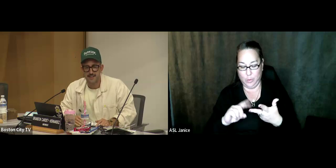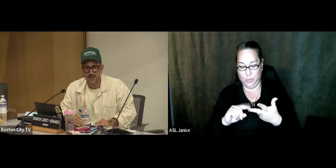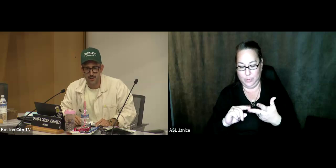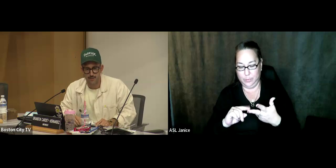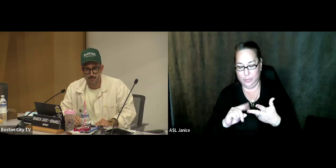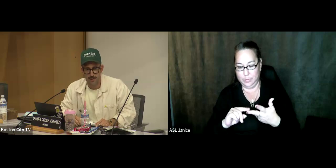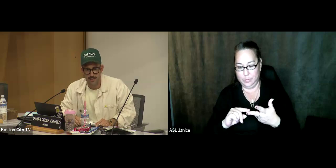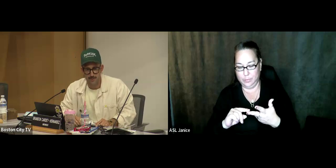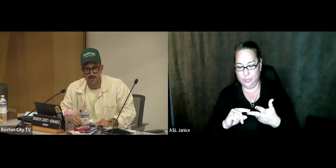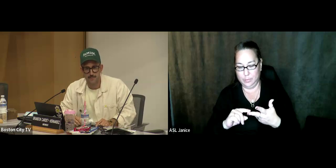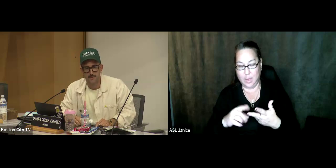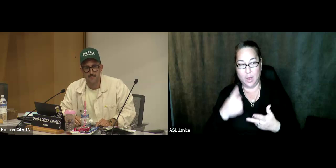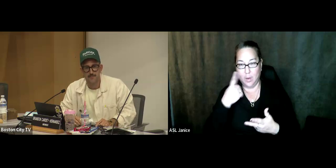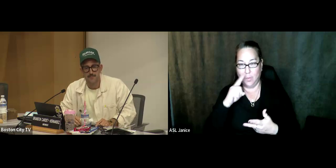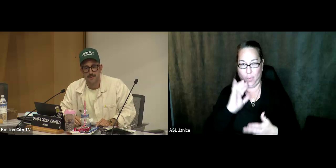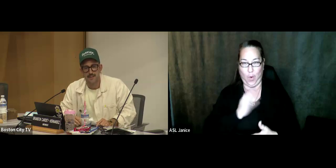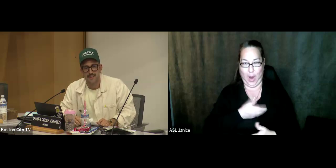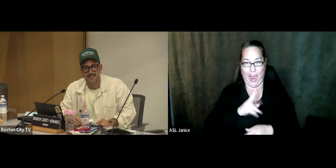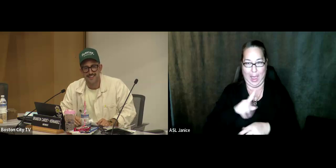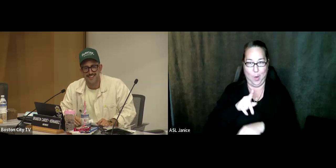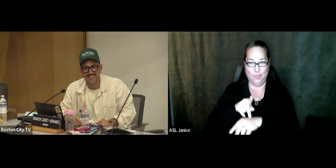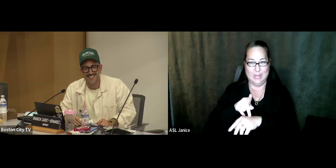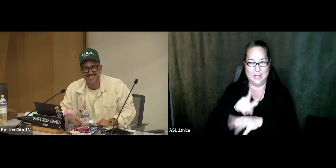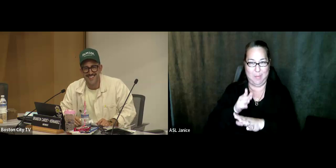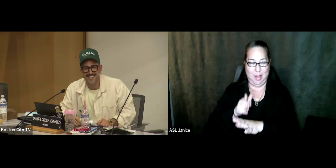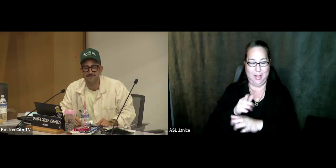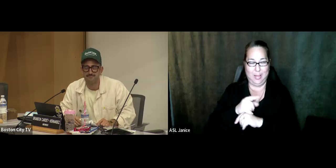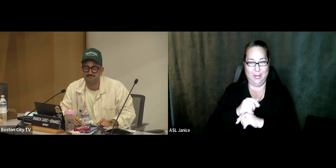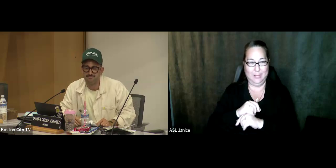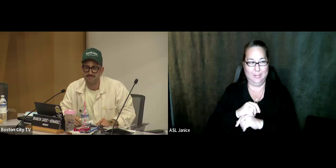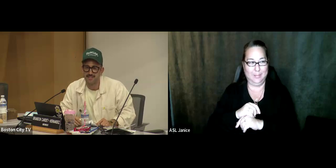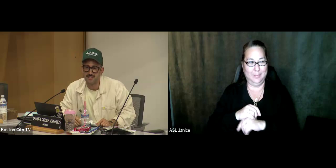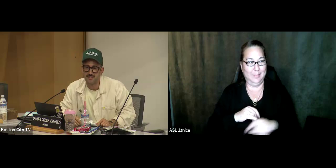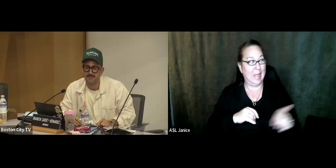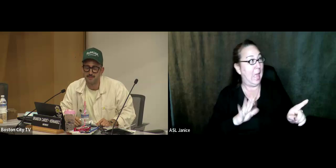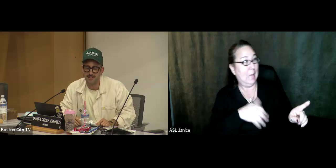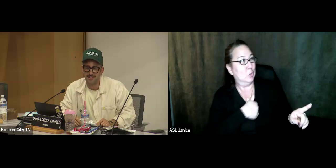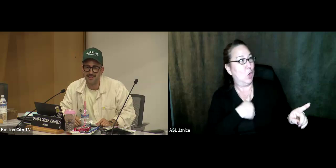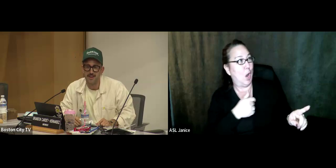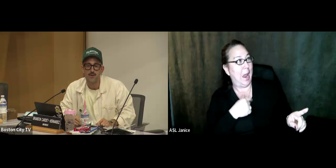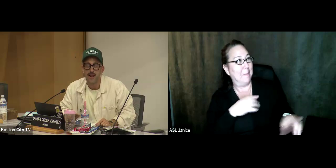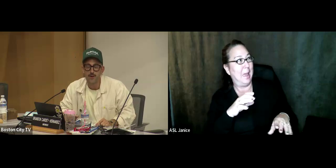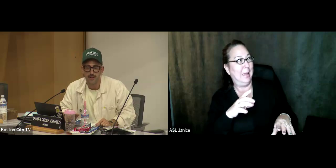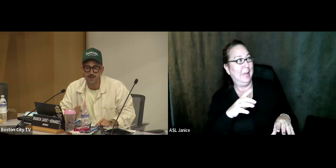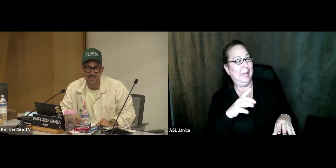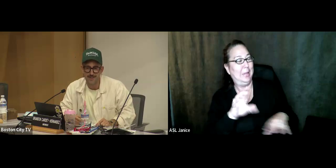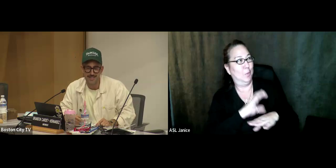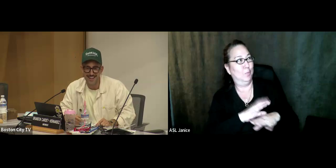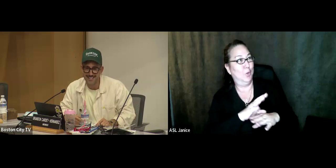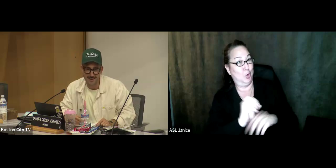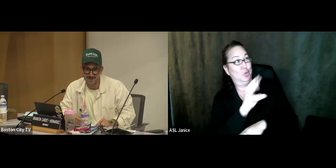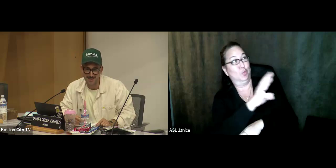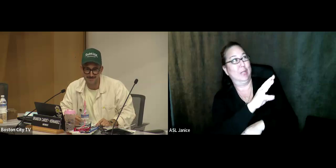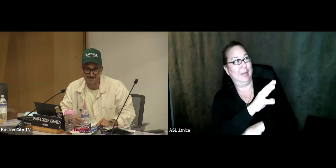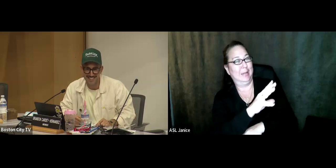is actually for our principal. Sorry, this computer's about to go dead. That's projecting, so I hope you don't distracting. need